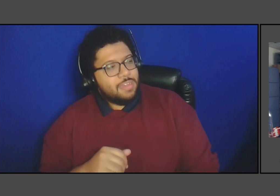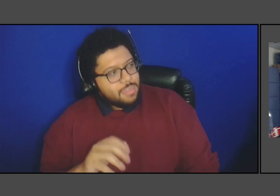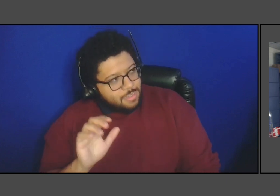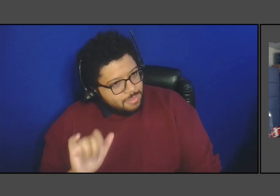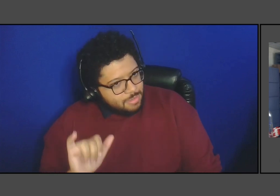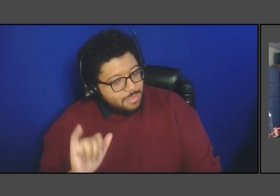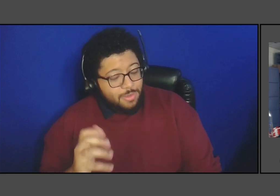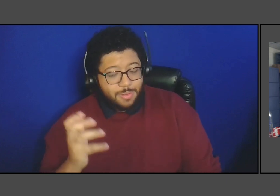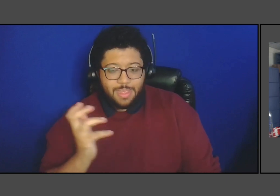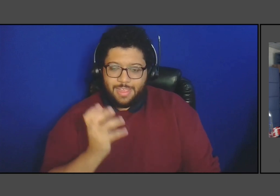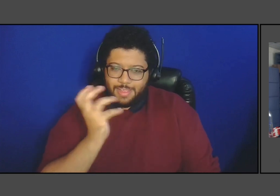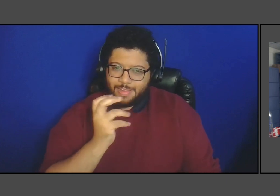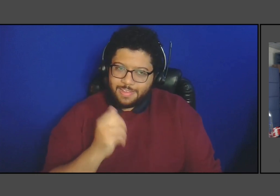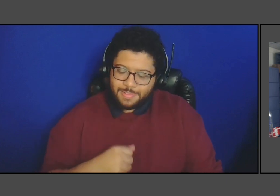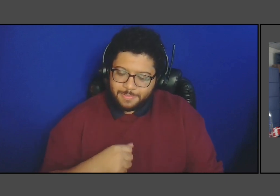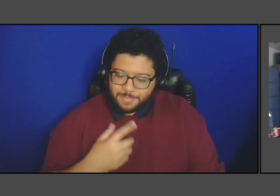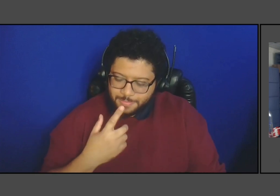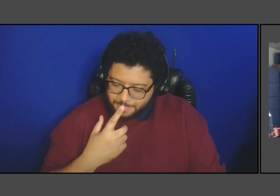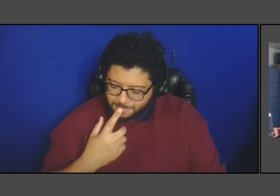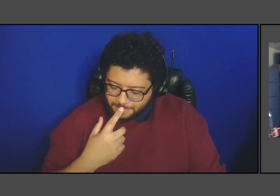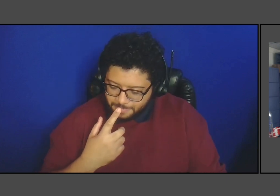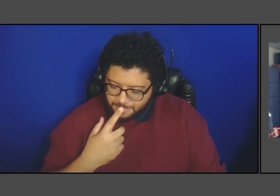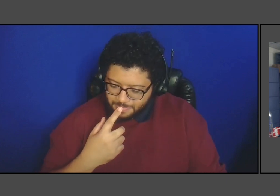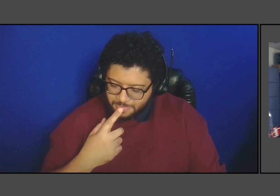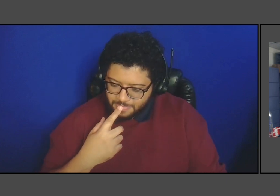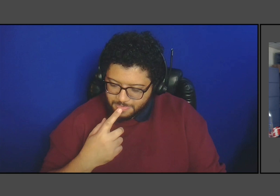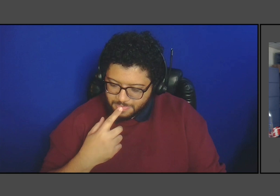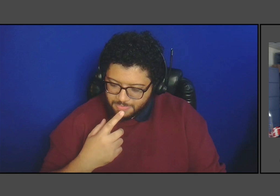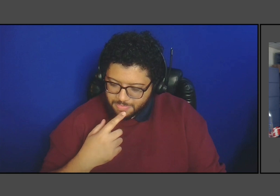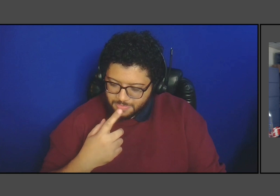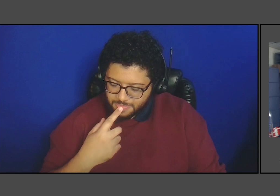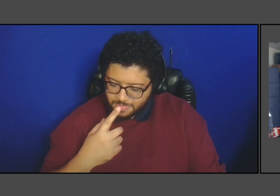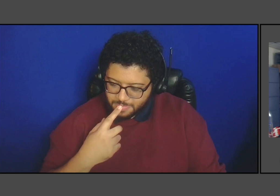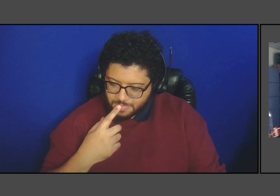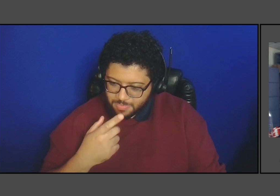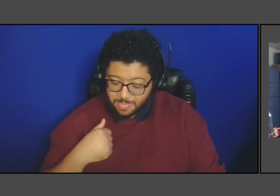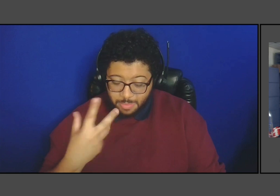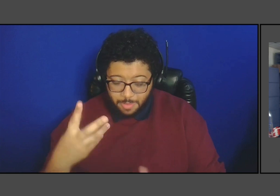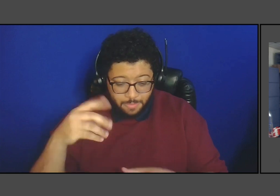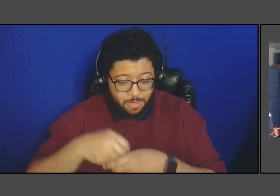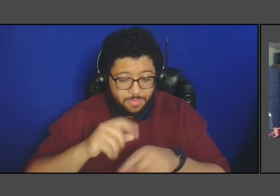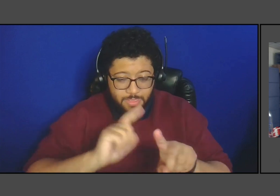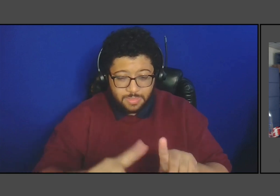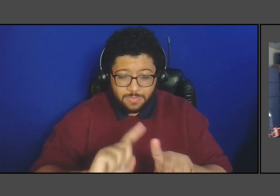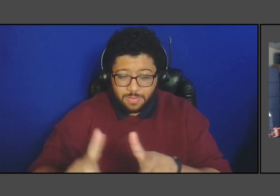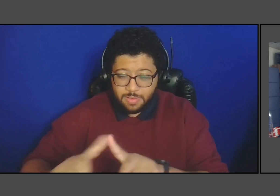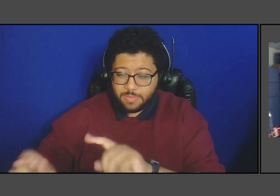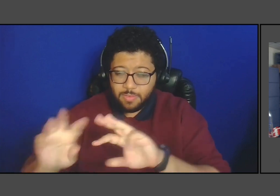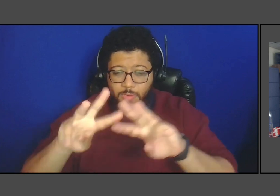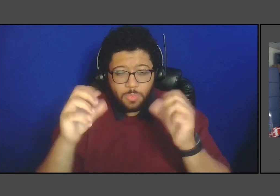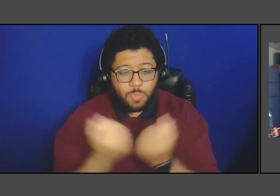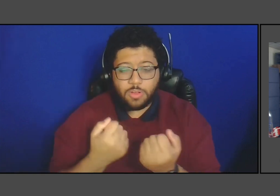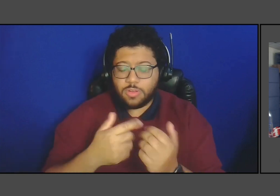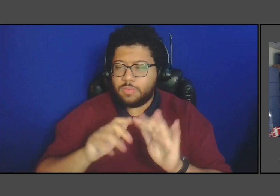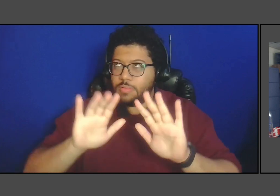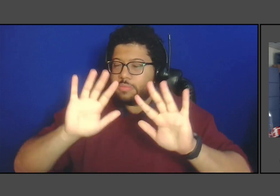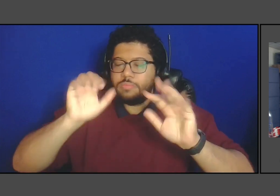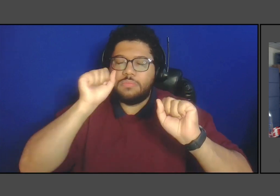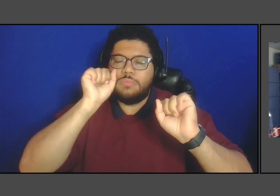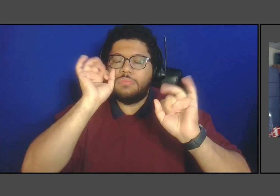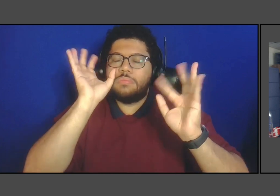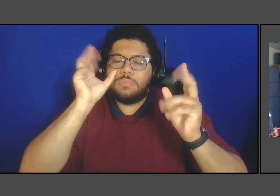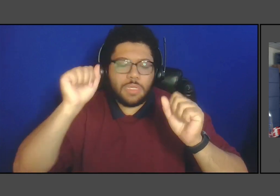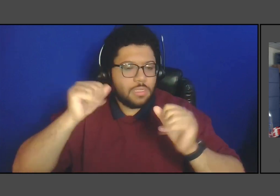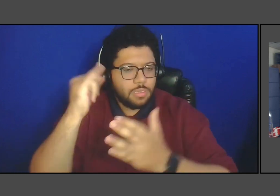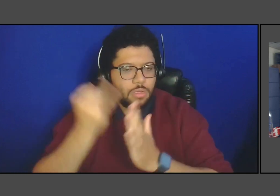Well, it's just so, you know, I've been in all these workshops with amazing artists. I can't even, you know, all their names is it